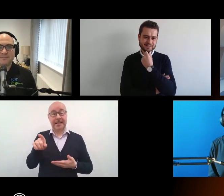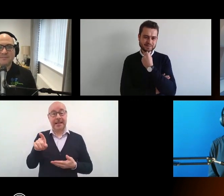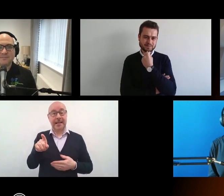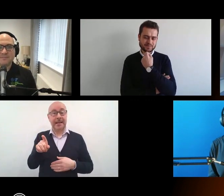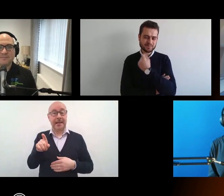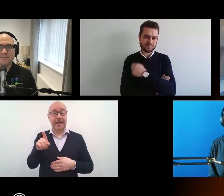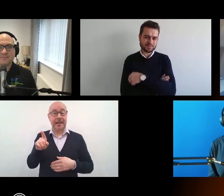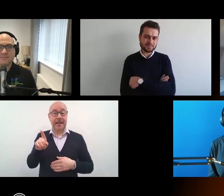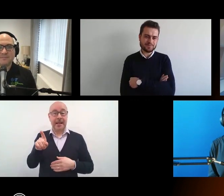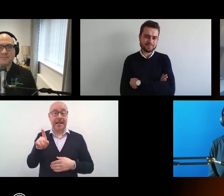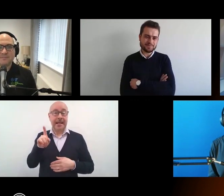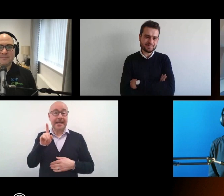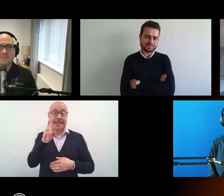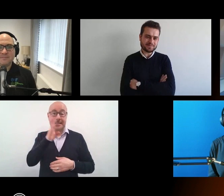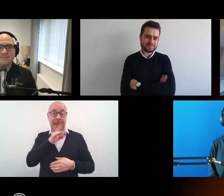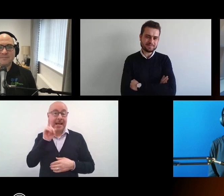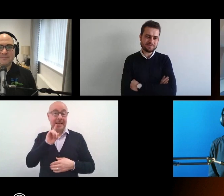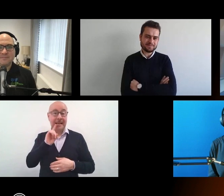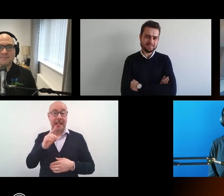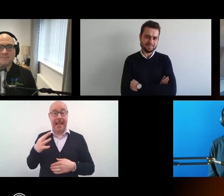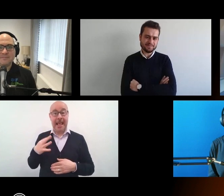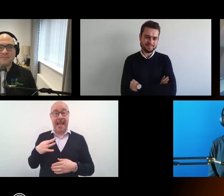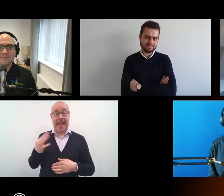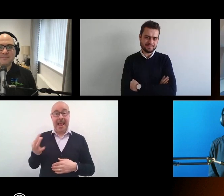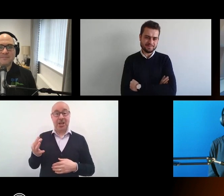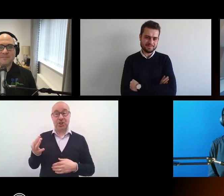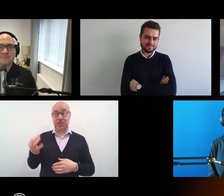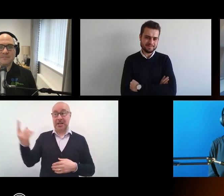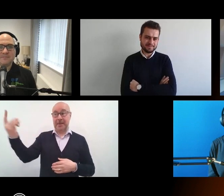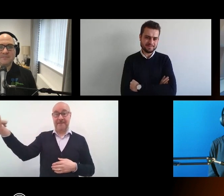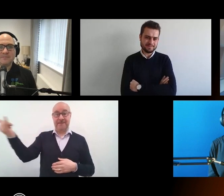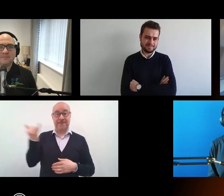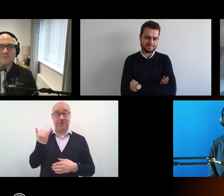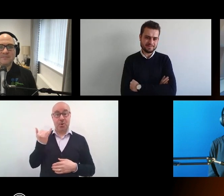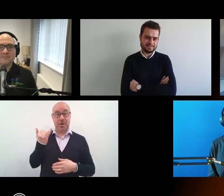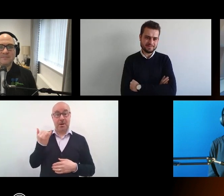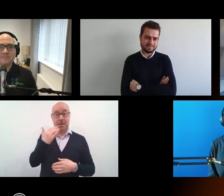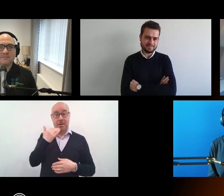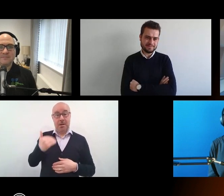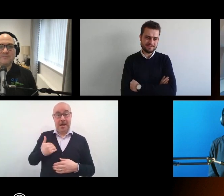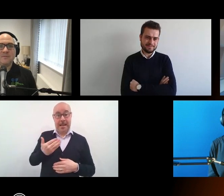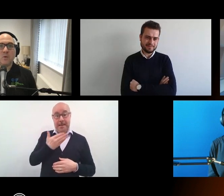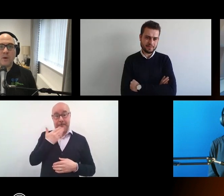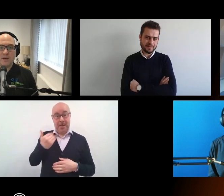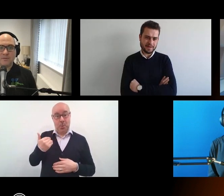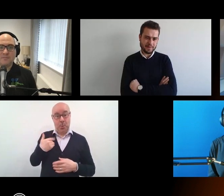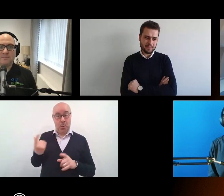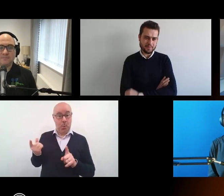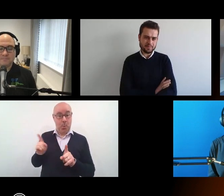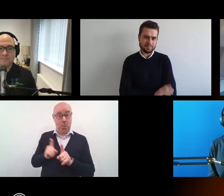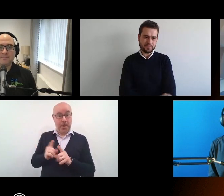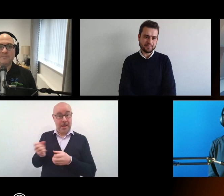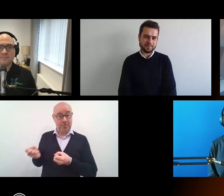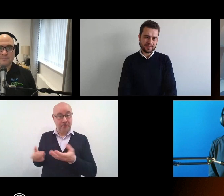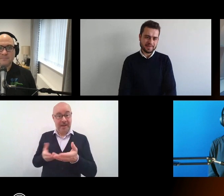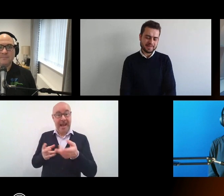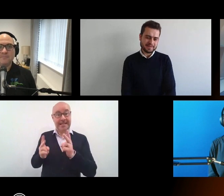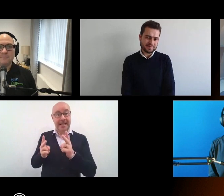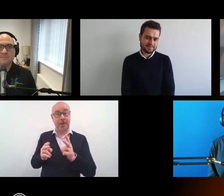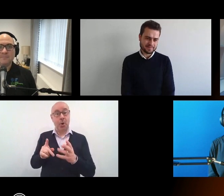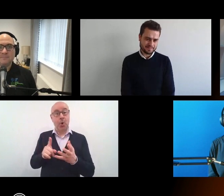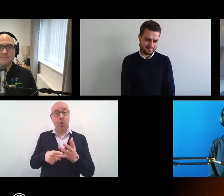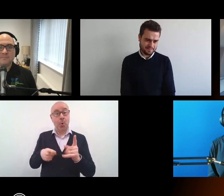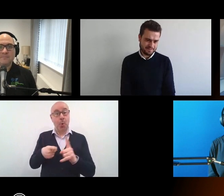agent asking, could we go and interpret for their UK-wide tour? Now, this is probably one of the